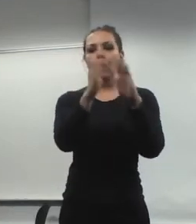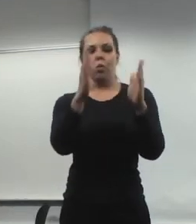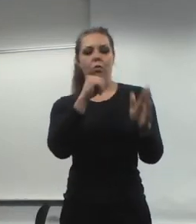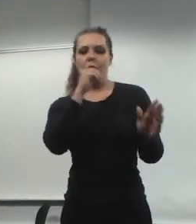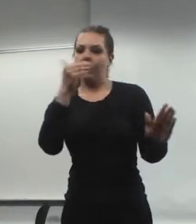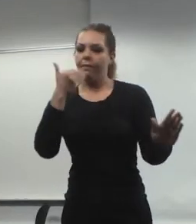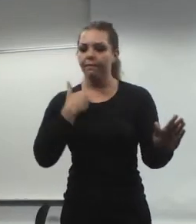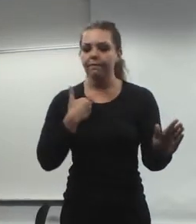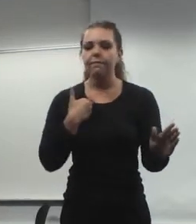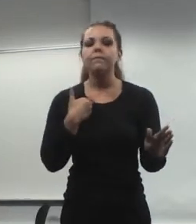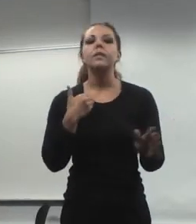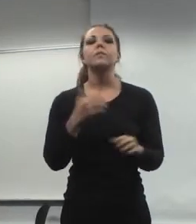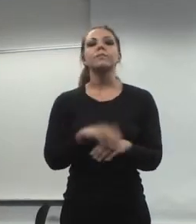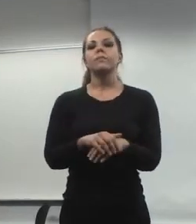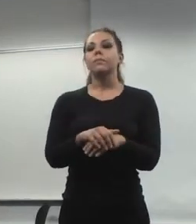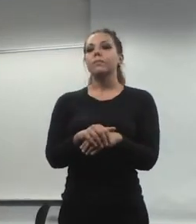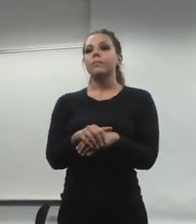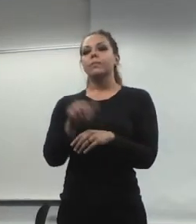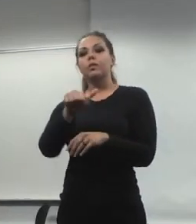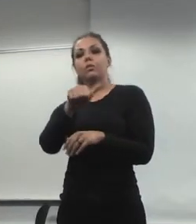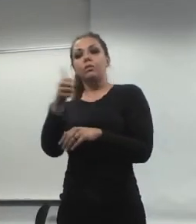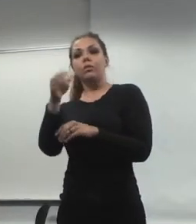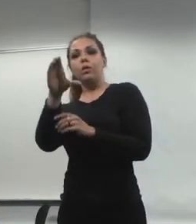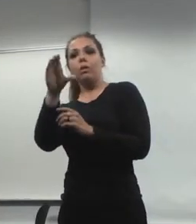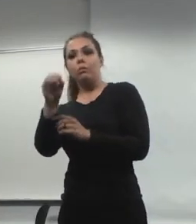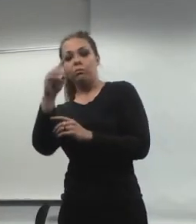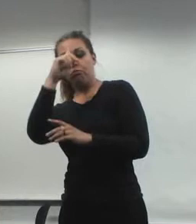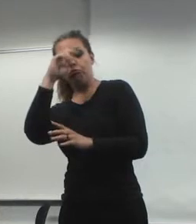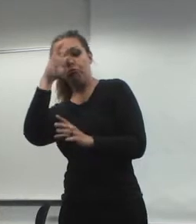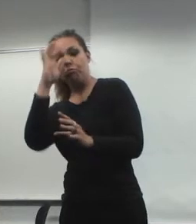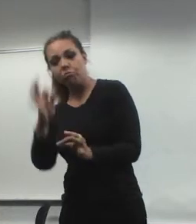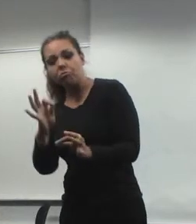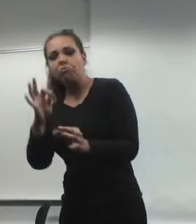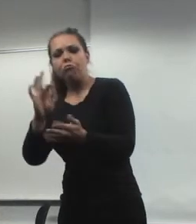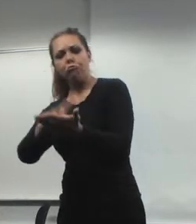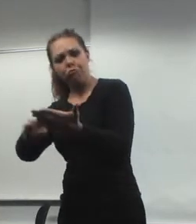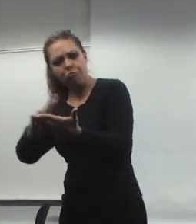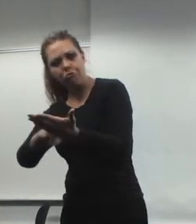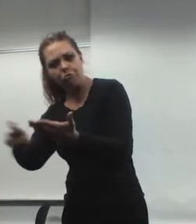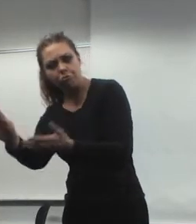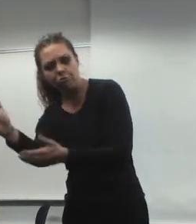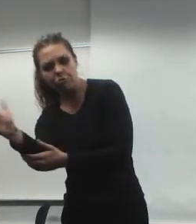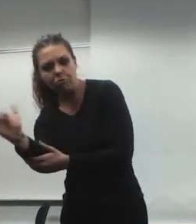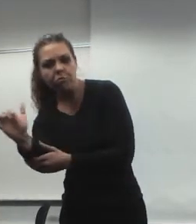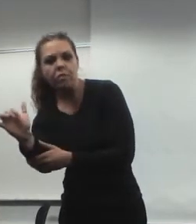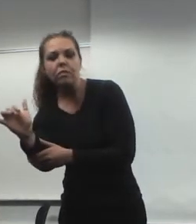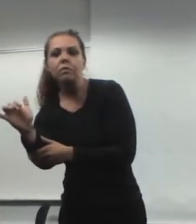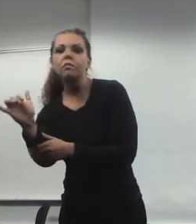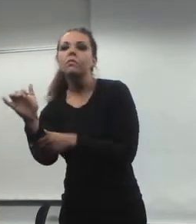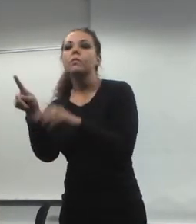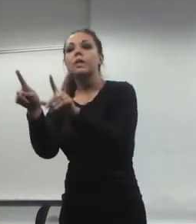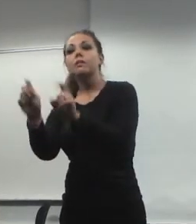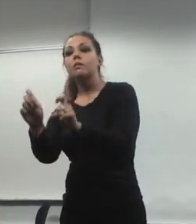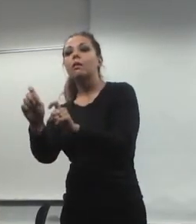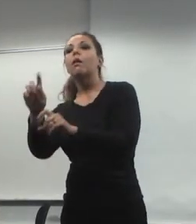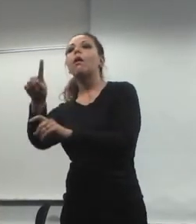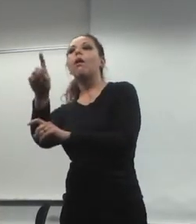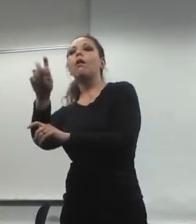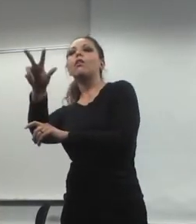And then another research company decided to look into this as well, and they tested 130 subjects. Half of the